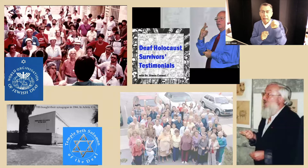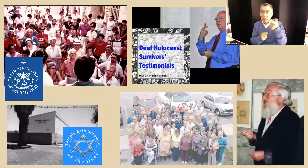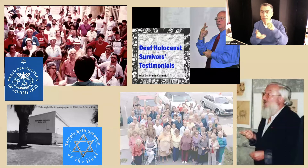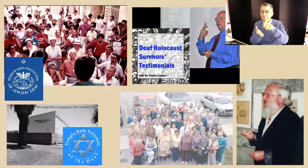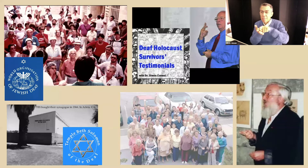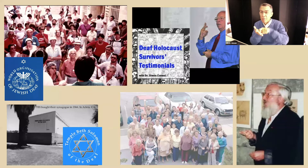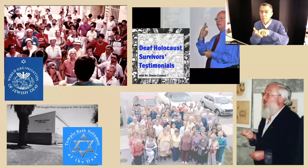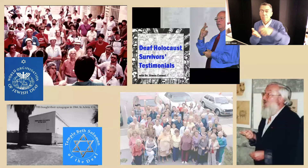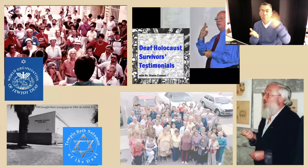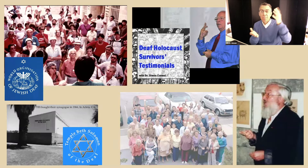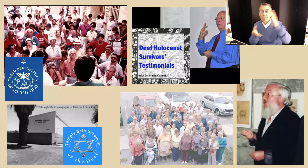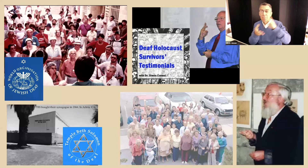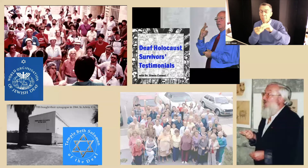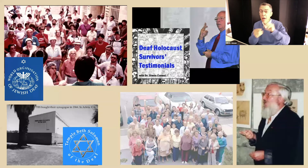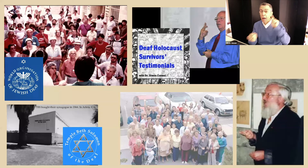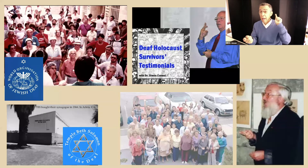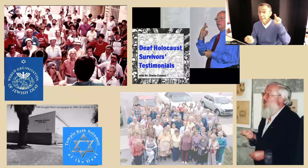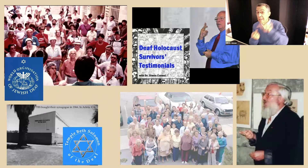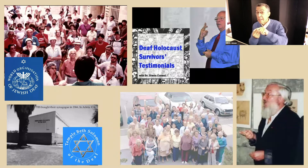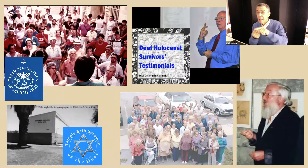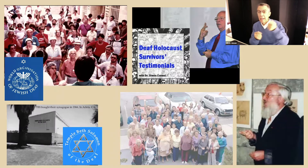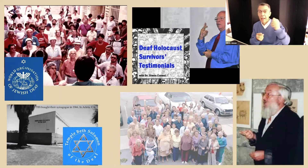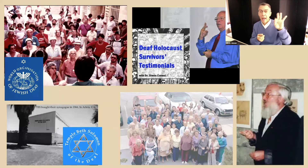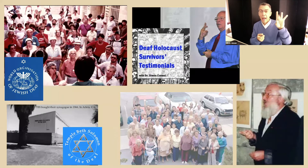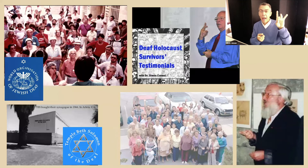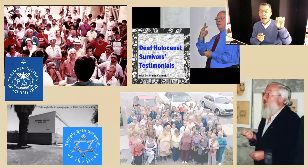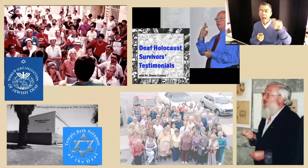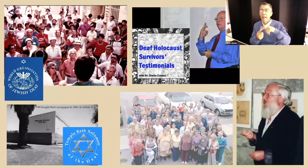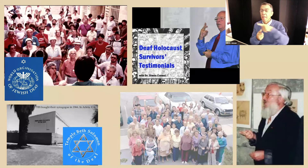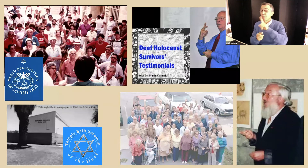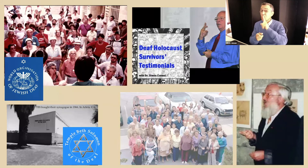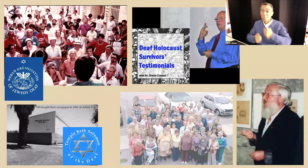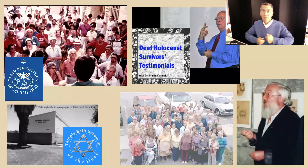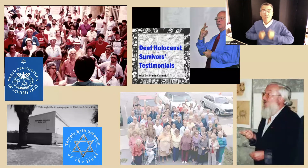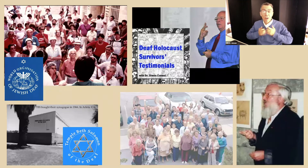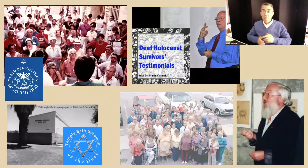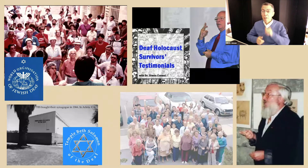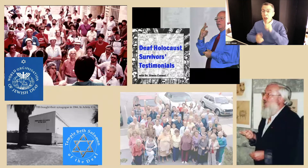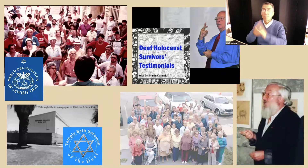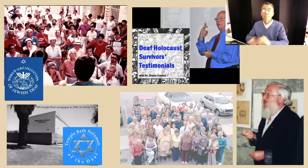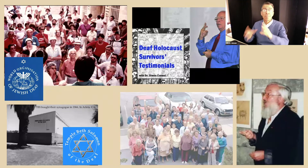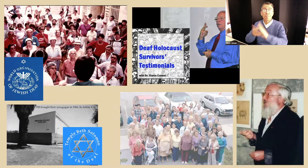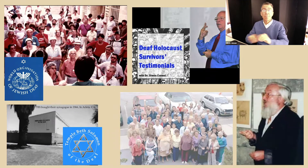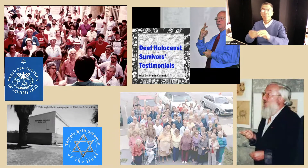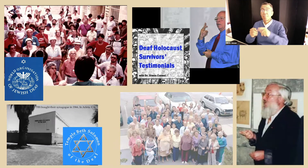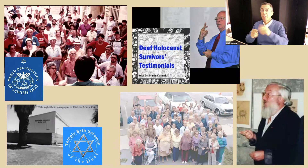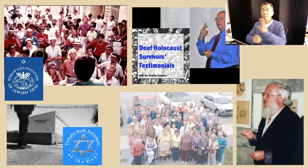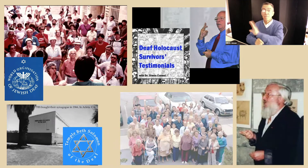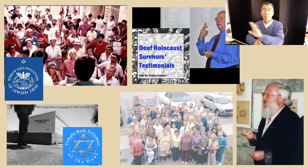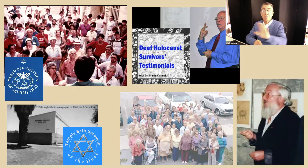until the 1980s. Survivors did not really begin to speak openly about their experiences. And some,